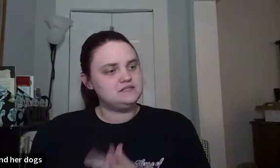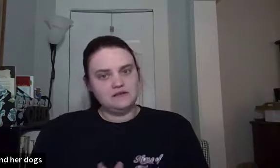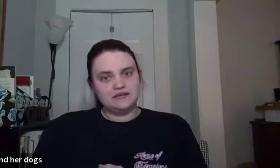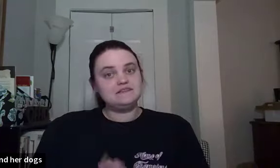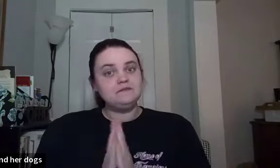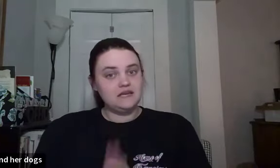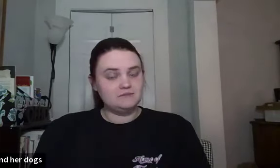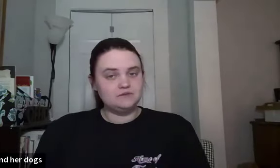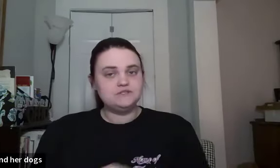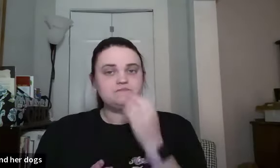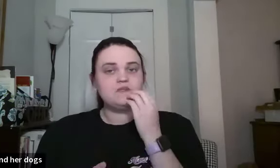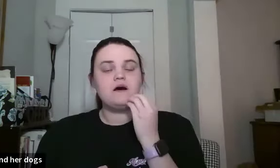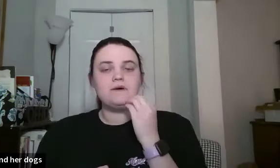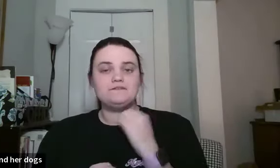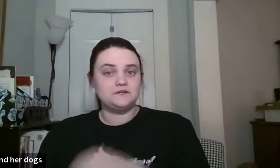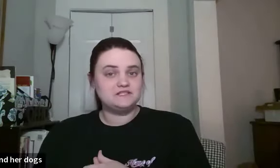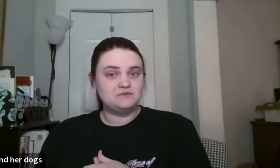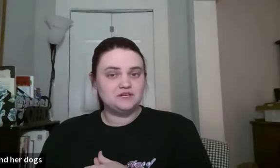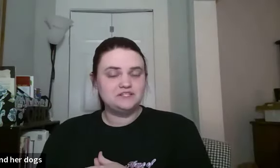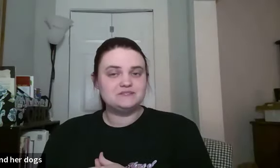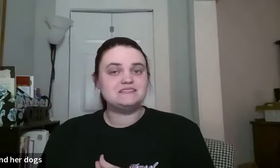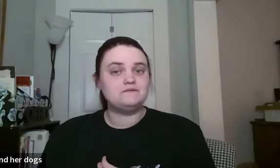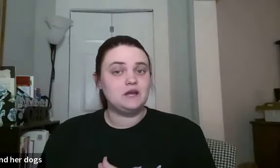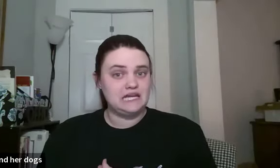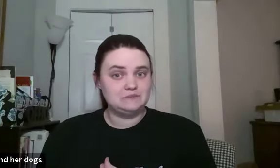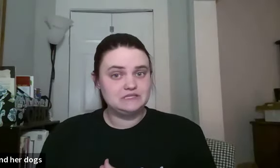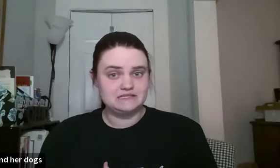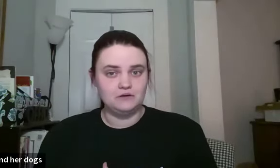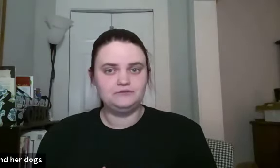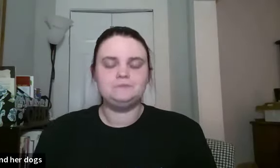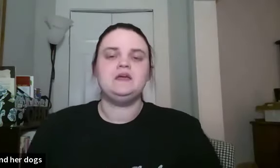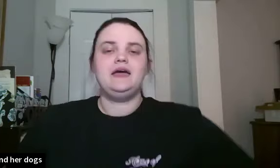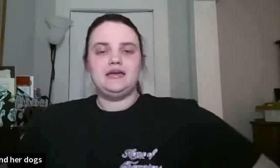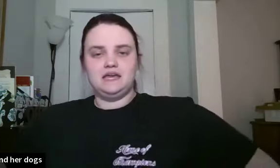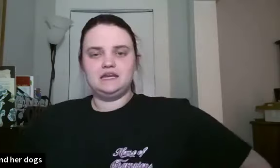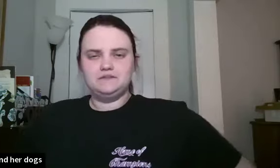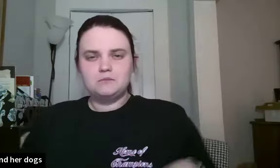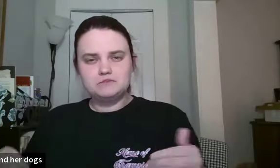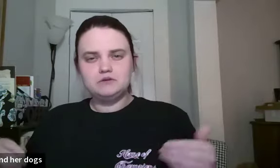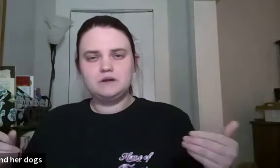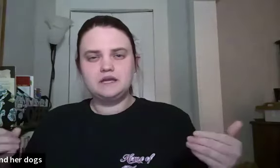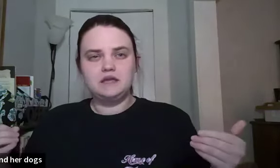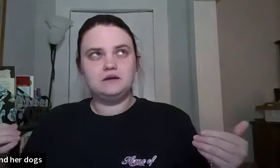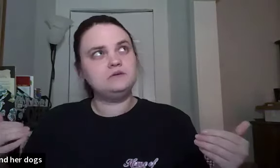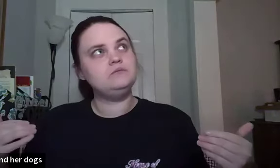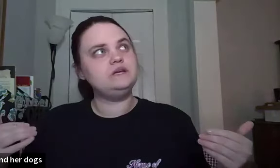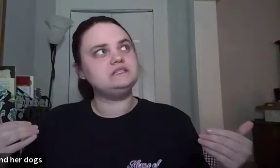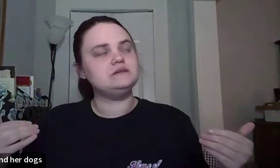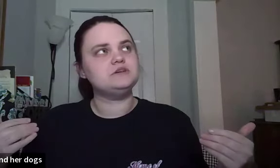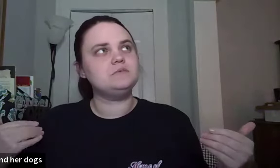So like I said, for animals, our first sign we're going to do is the sign for animal itself. And if you remember when we did, I was trying to remember